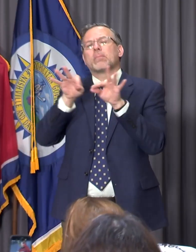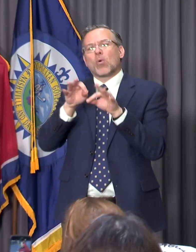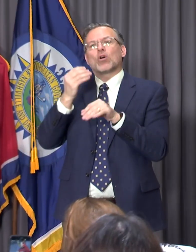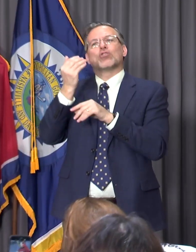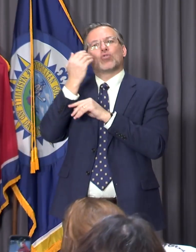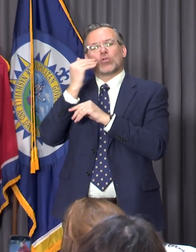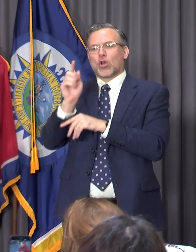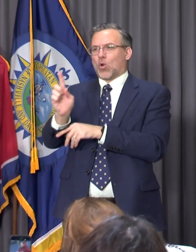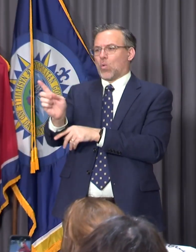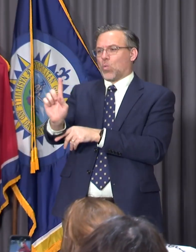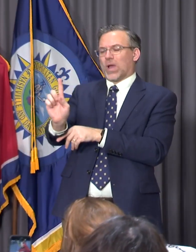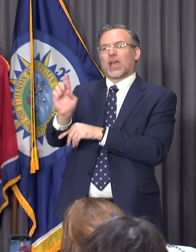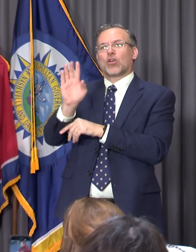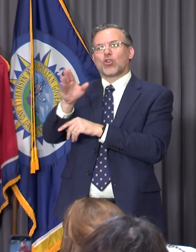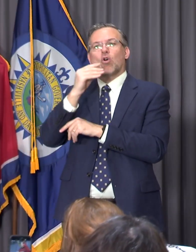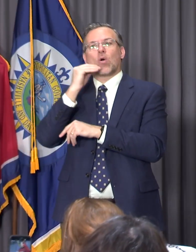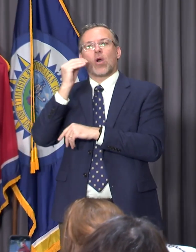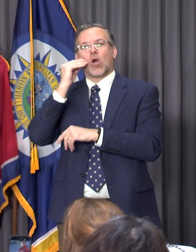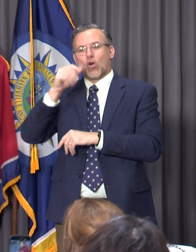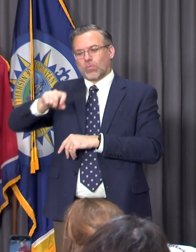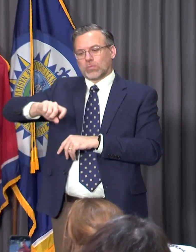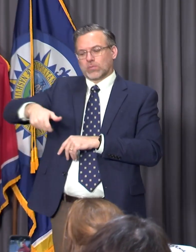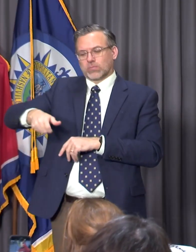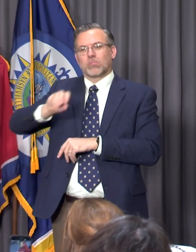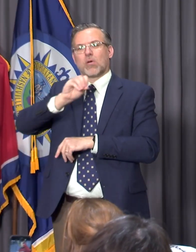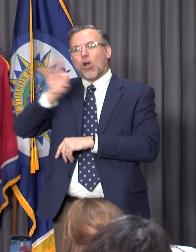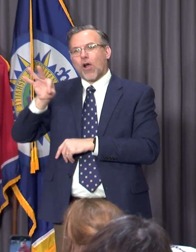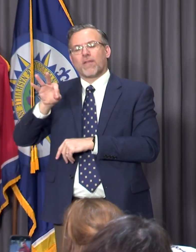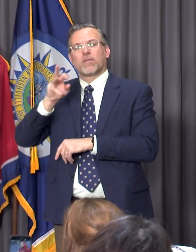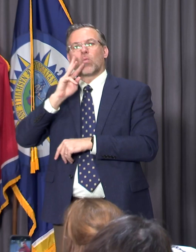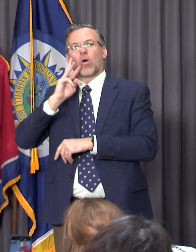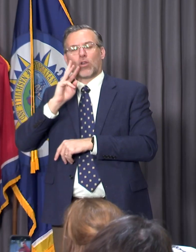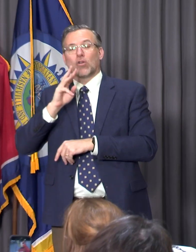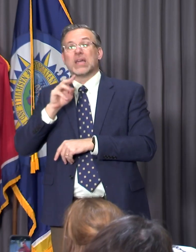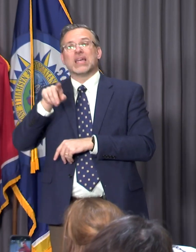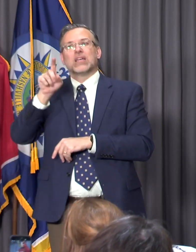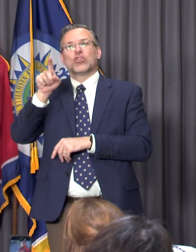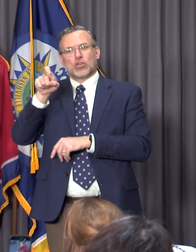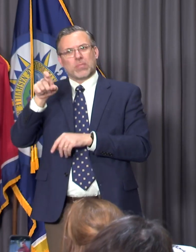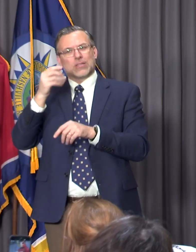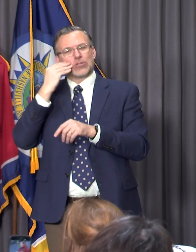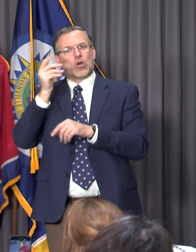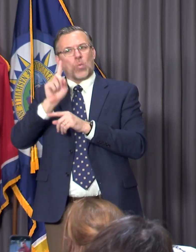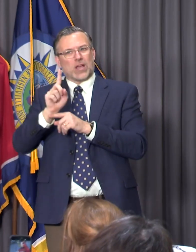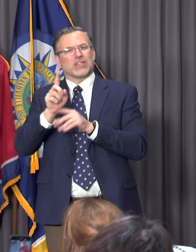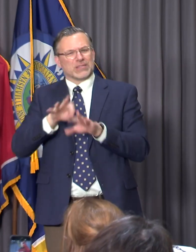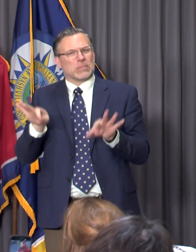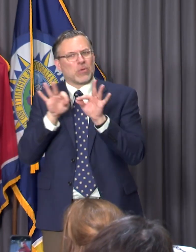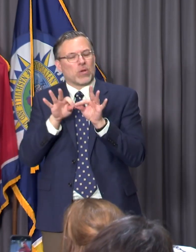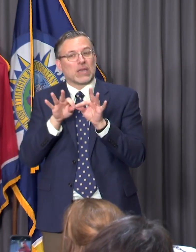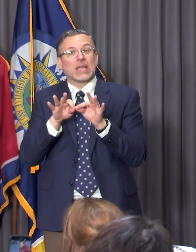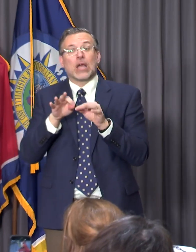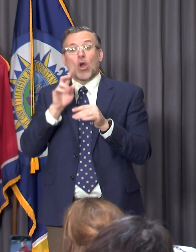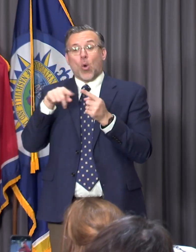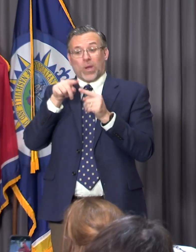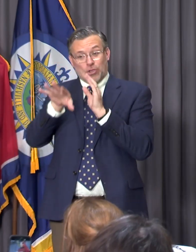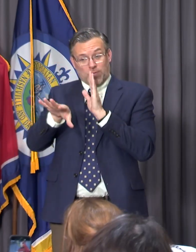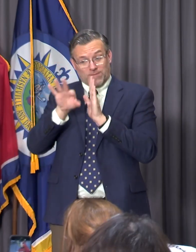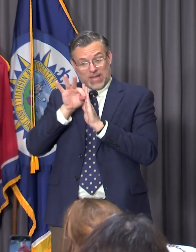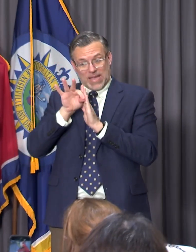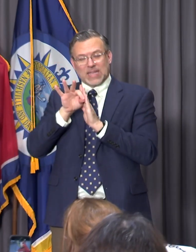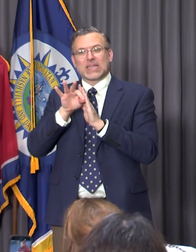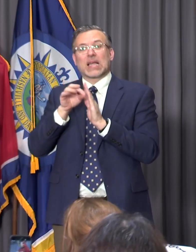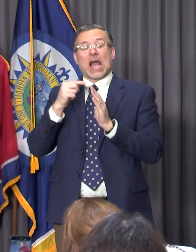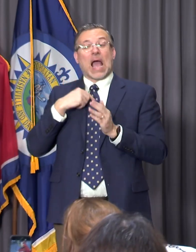really important to know where that is anyway. Once you find it, I suggest you tie a really bright ribbon nearby. That way, in the event of